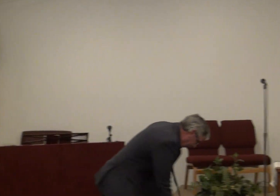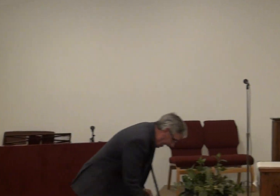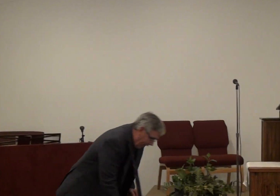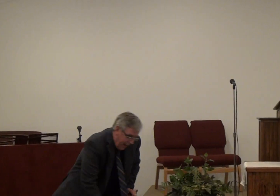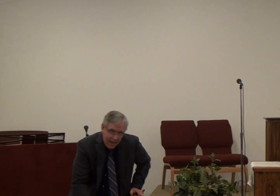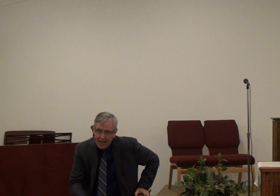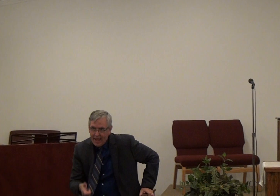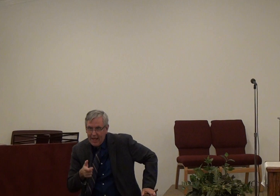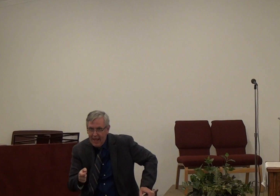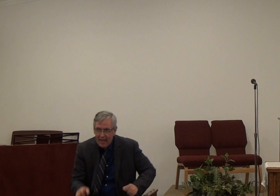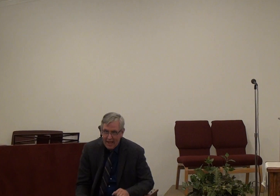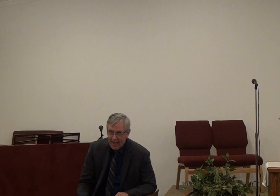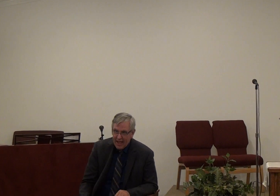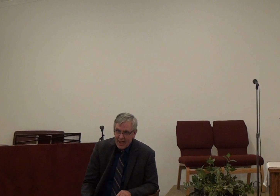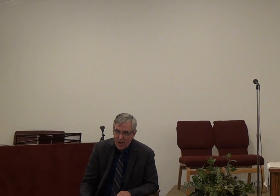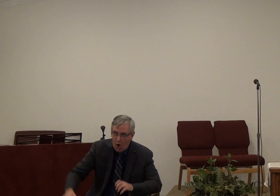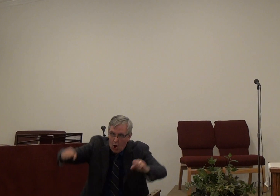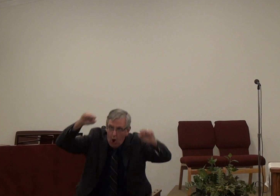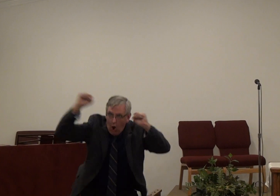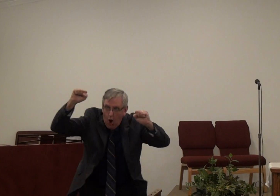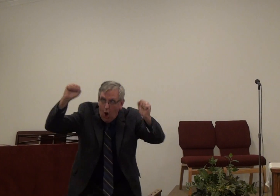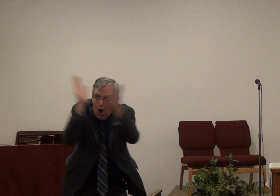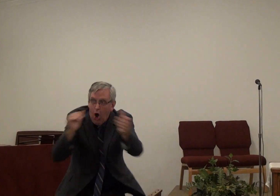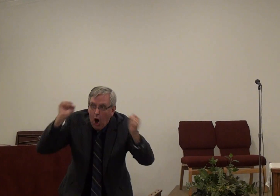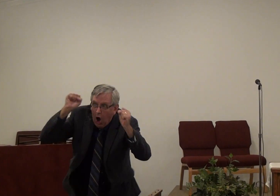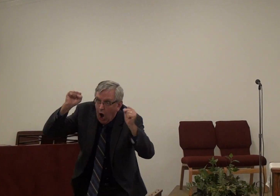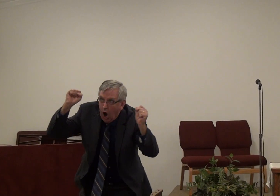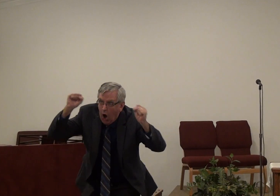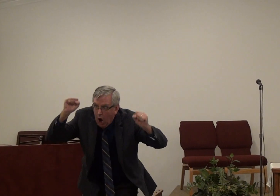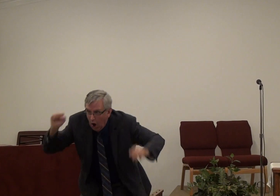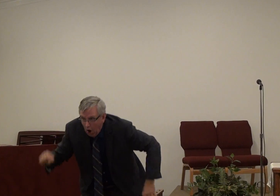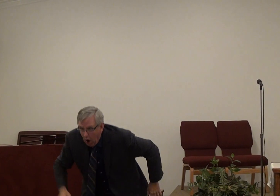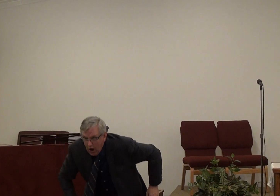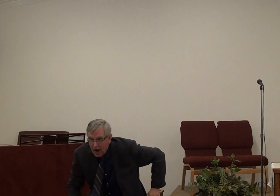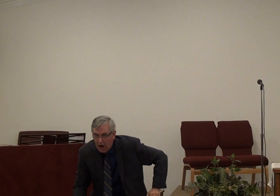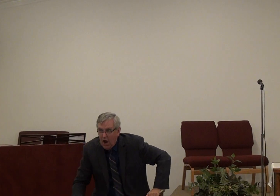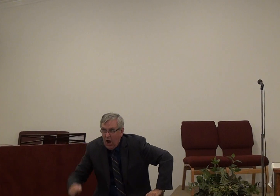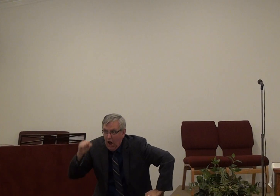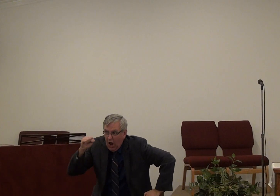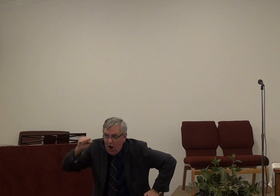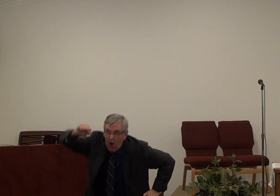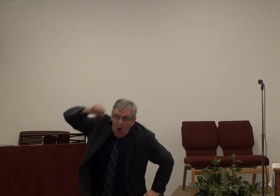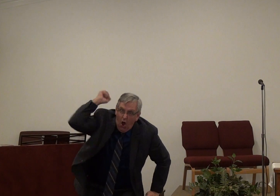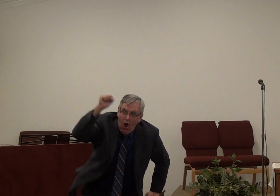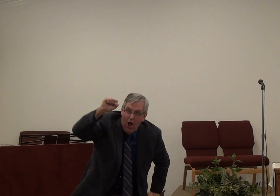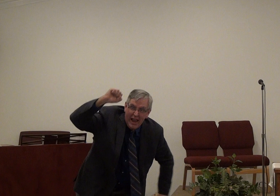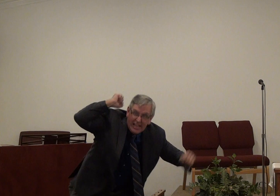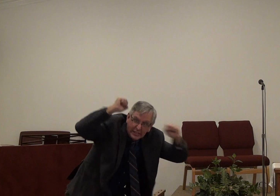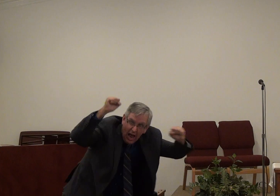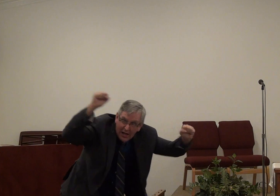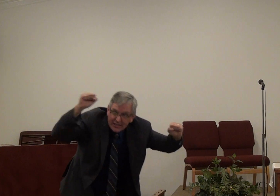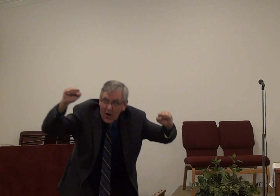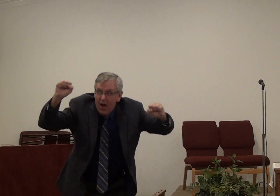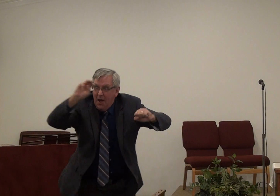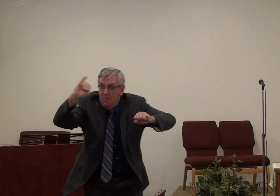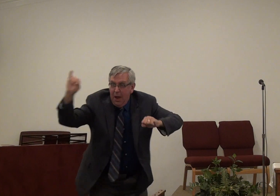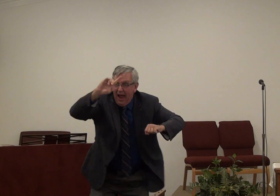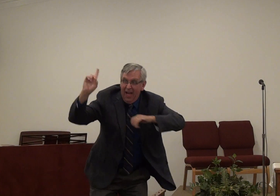you go home, and you sit down, and it's go, go, go. Come on. Let's go. Yeah, yeah. Come on, score.